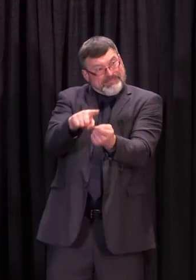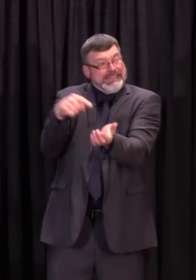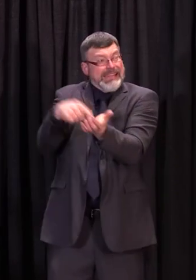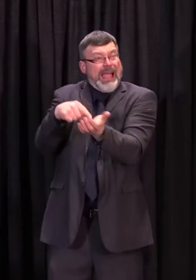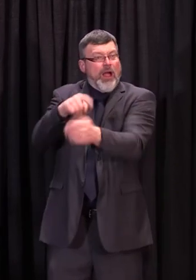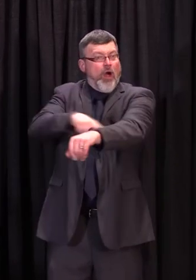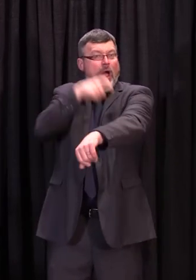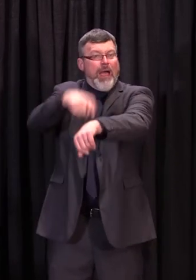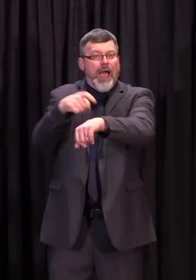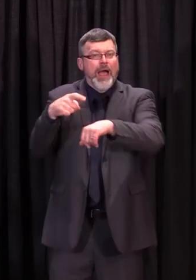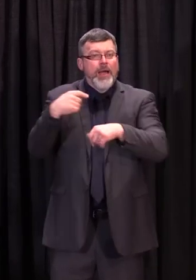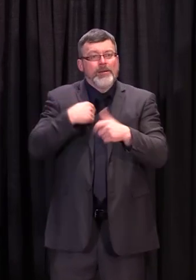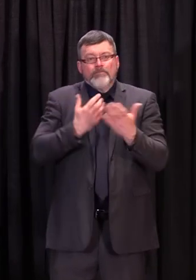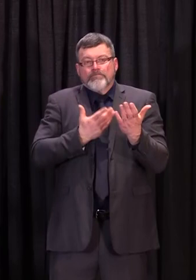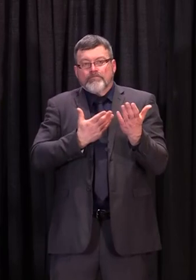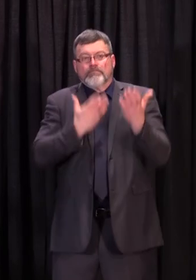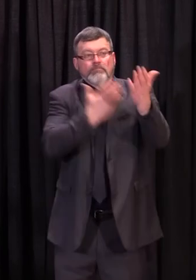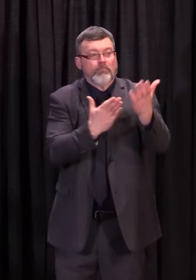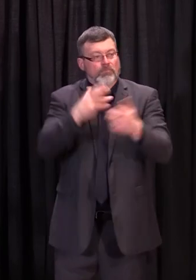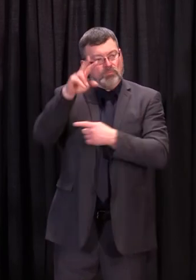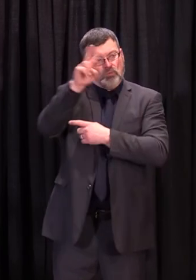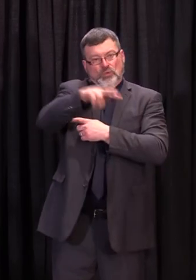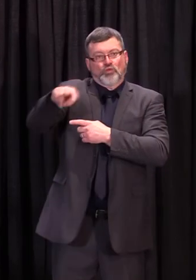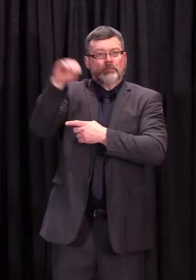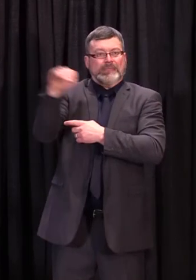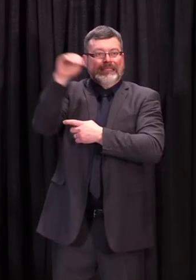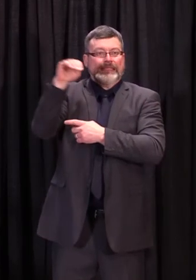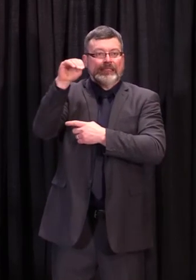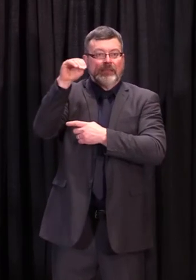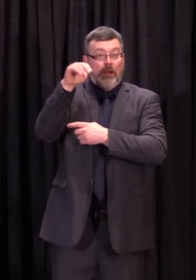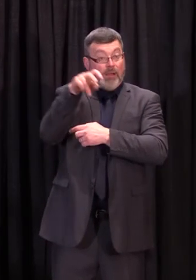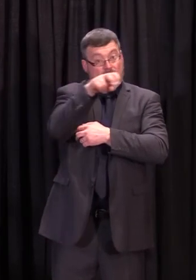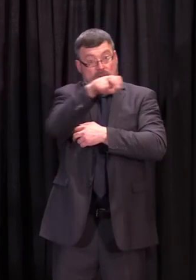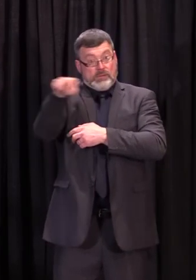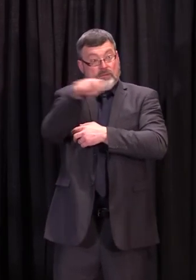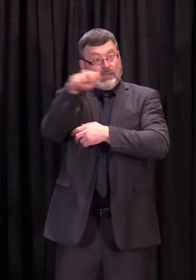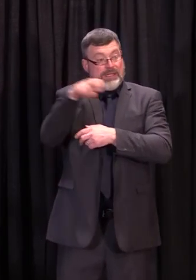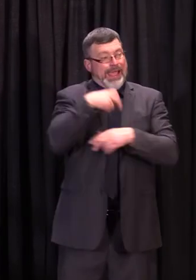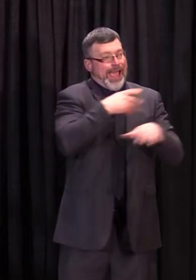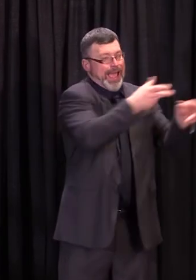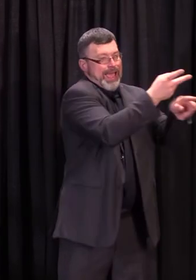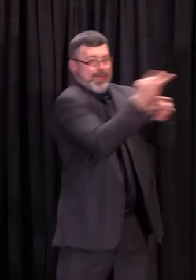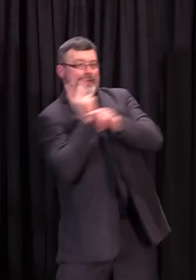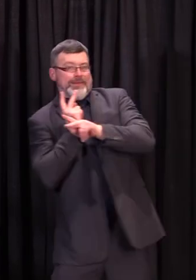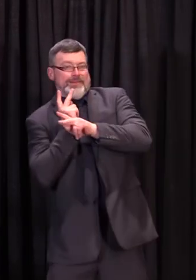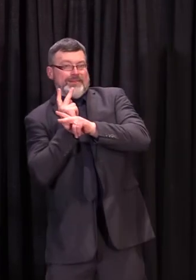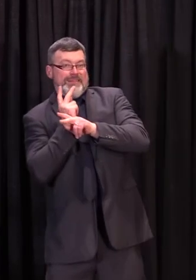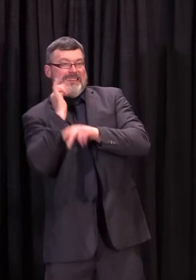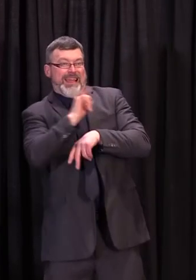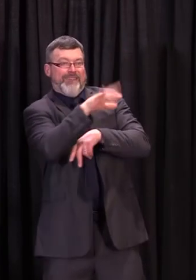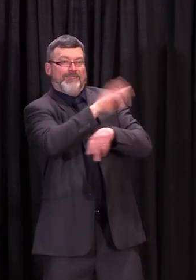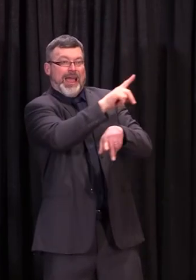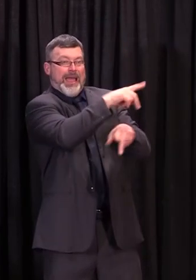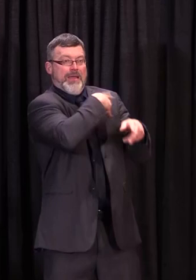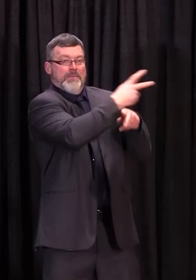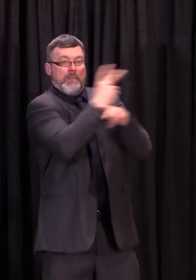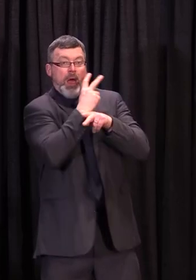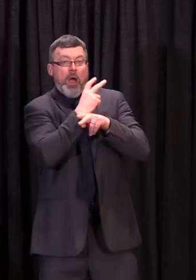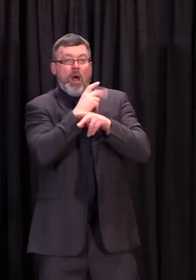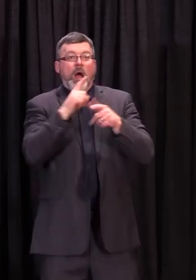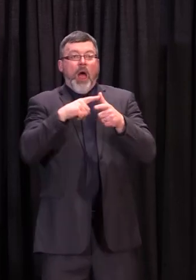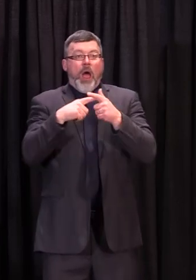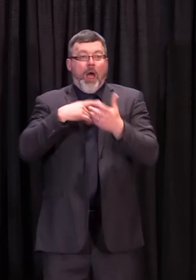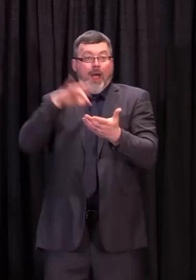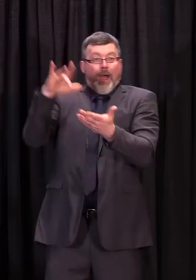retire $22 million of transportation borrowing and pay off another $20 million in general obligation bonds for capital